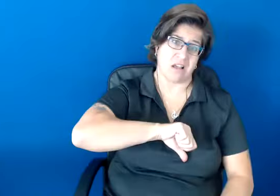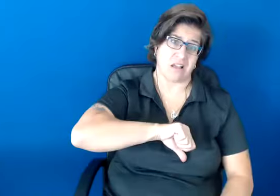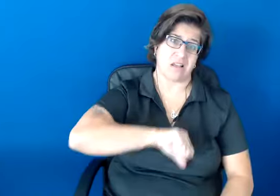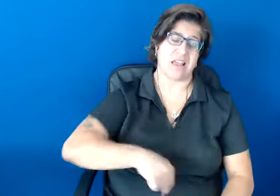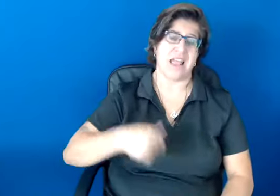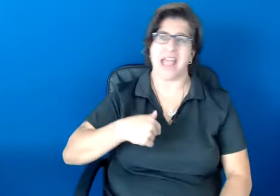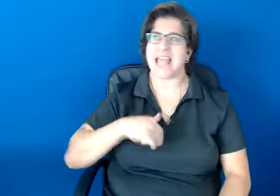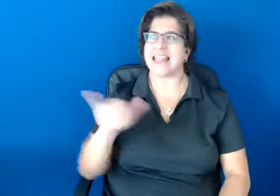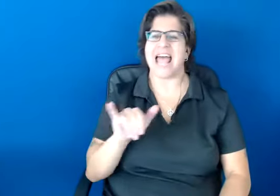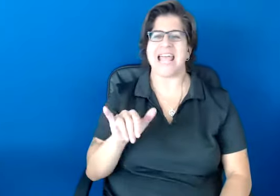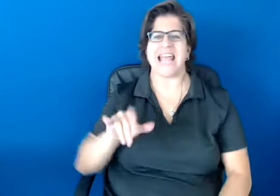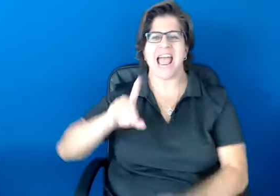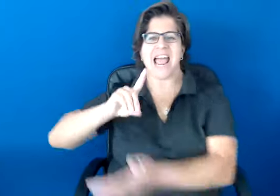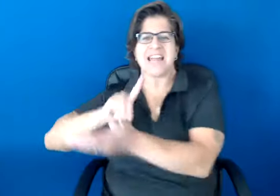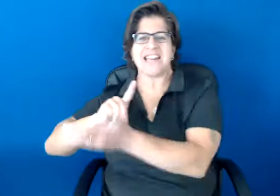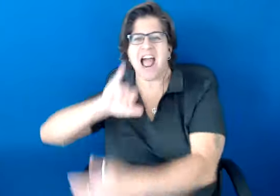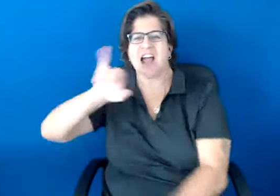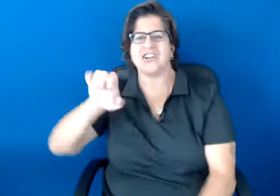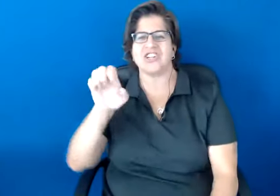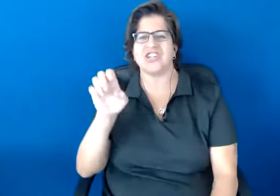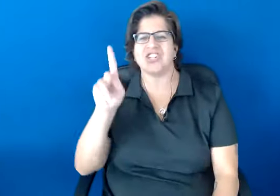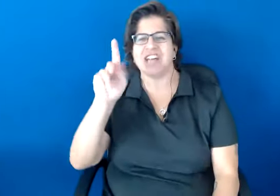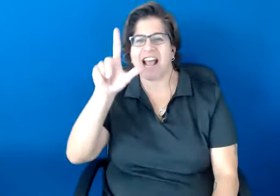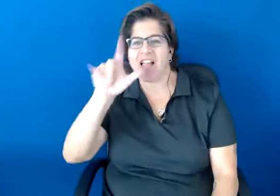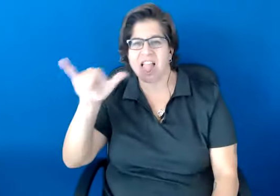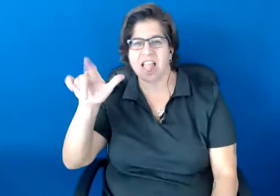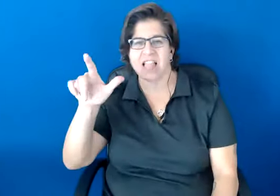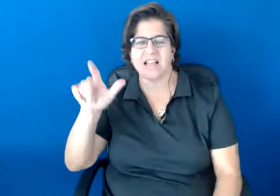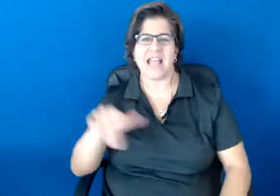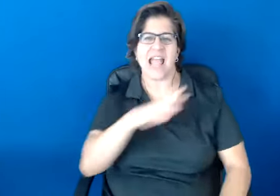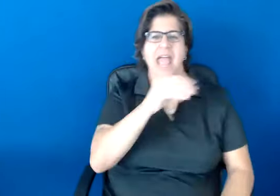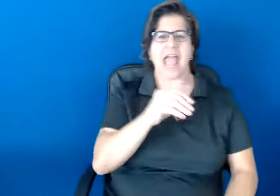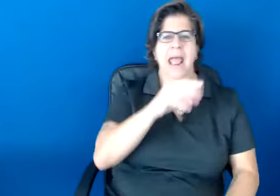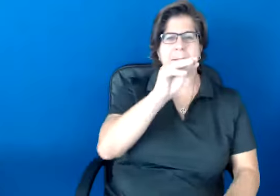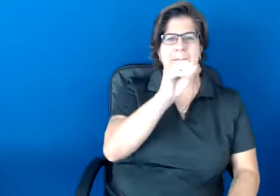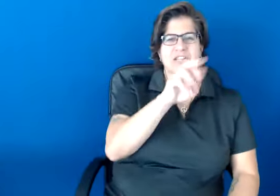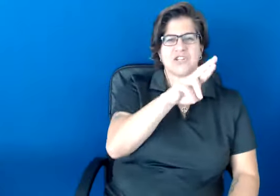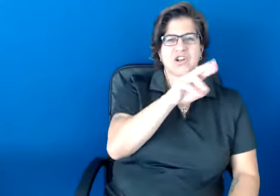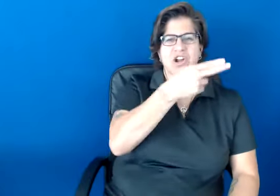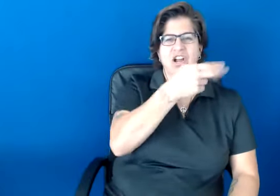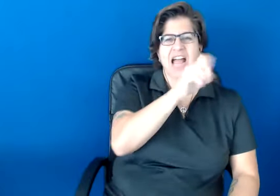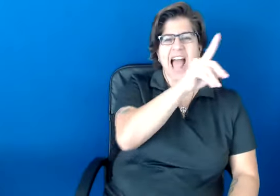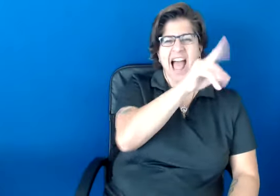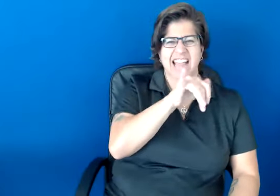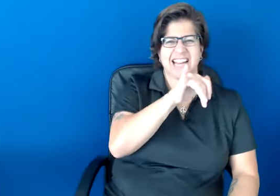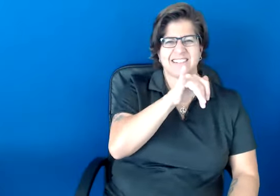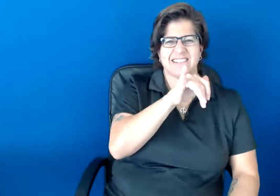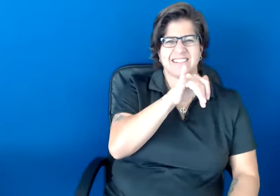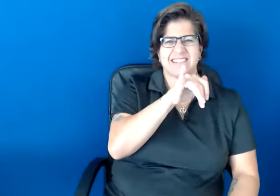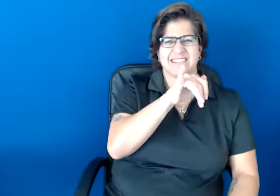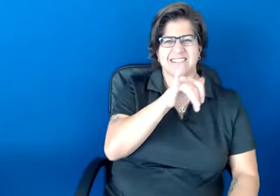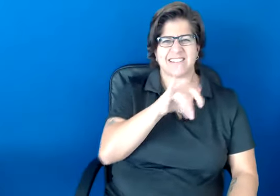Jekyll and Mr. Hyde, and Bill alludes to that in his reading here. When I took a drink